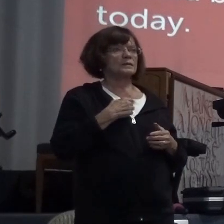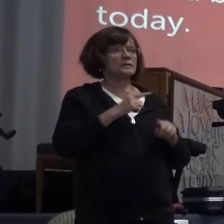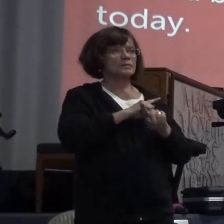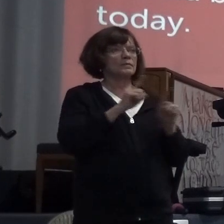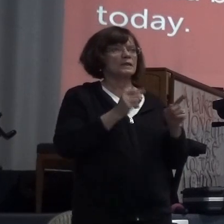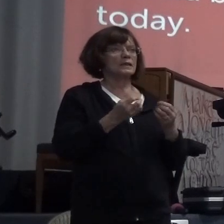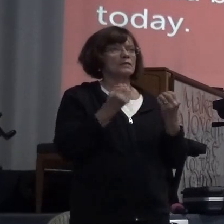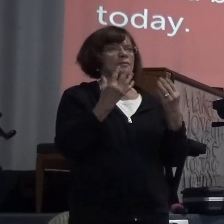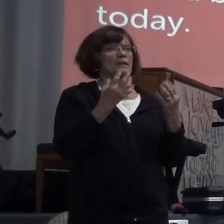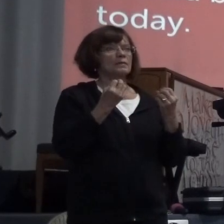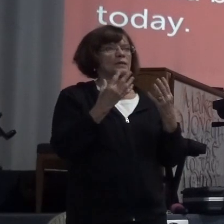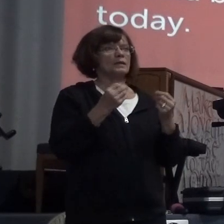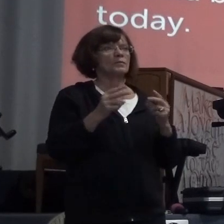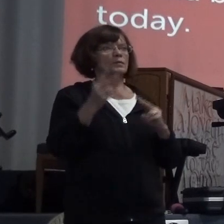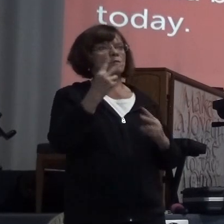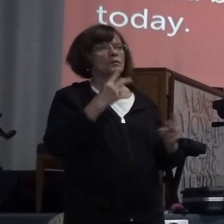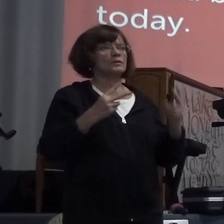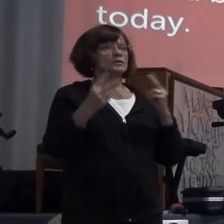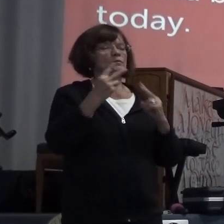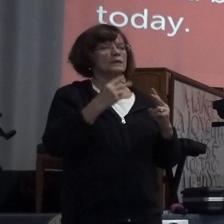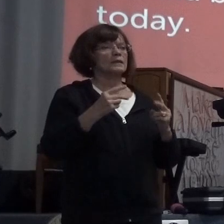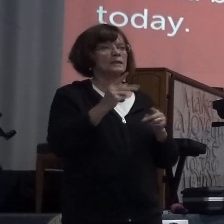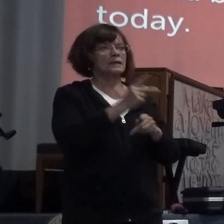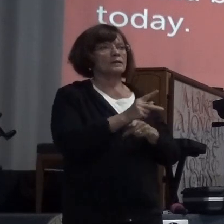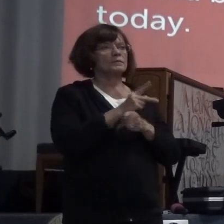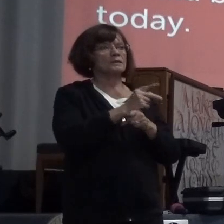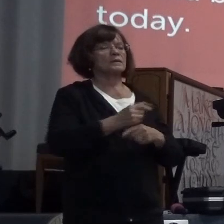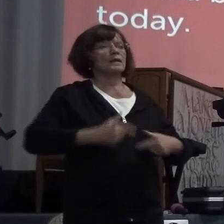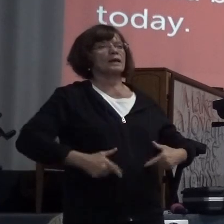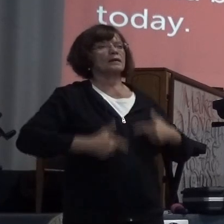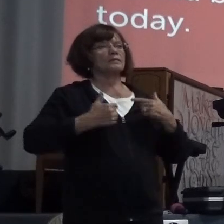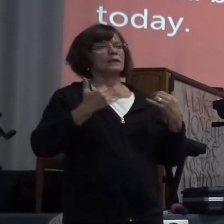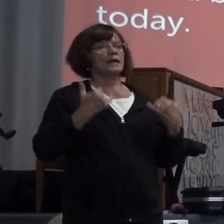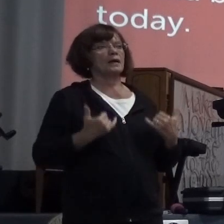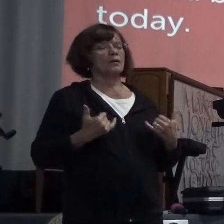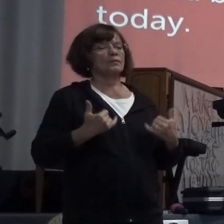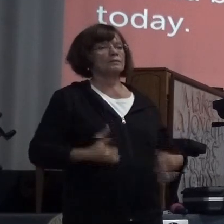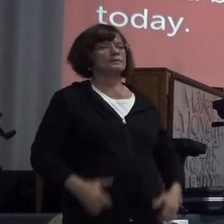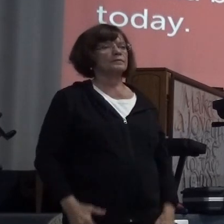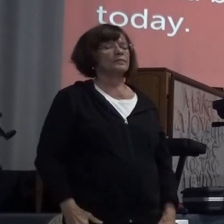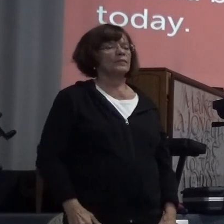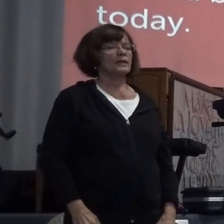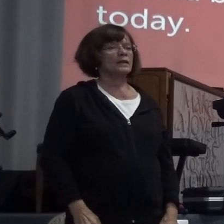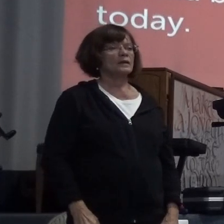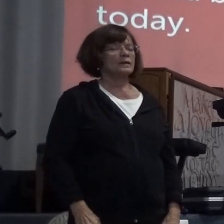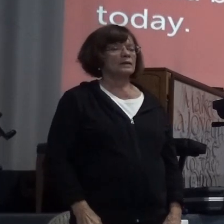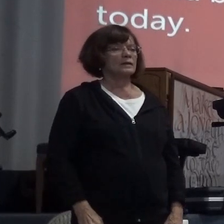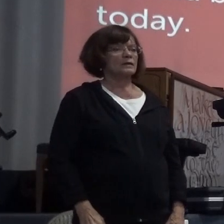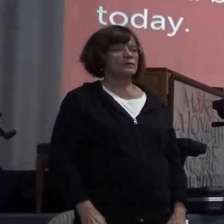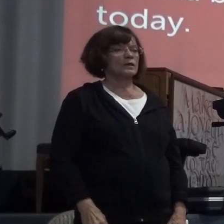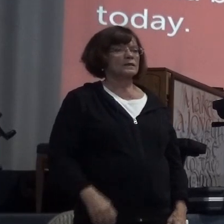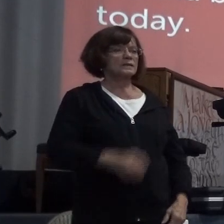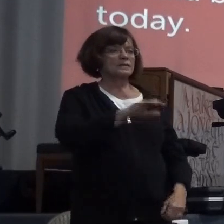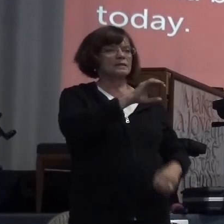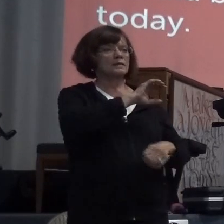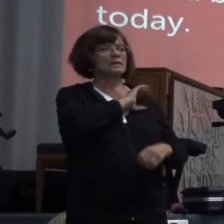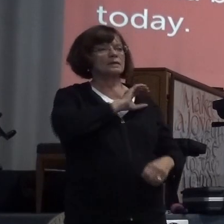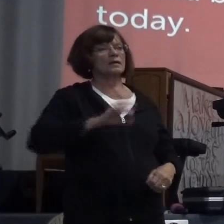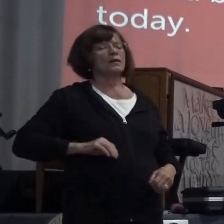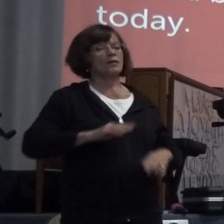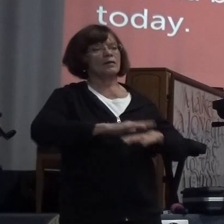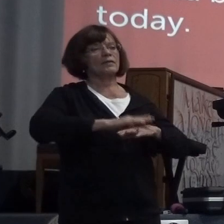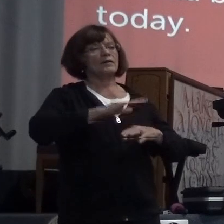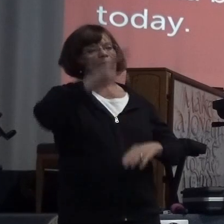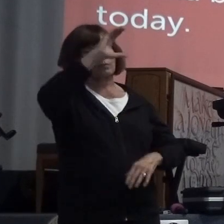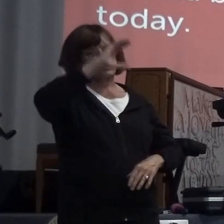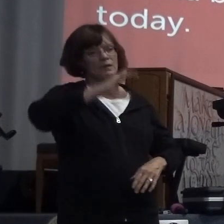they are today. You know, when Christ died on the cross, that those that persecuted him and hung